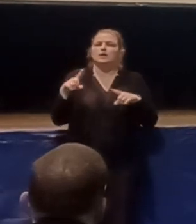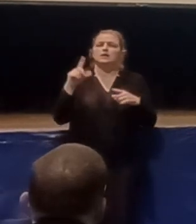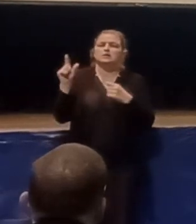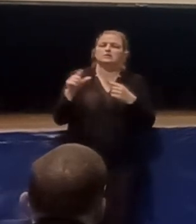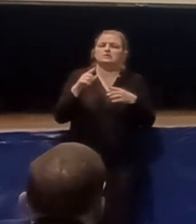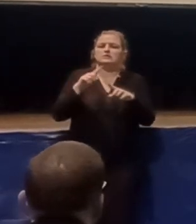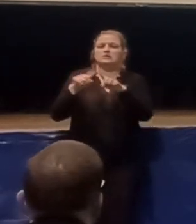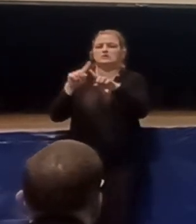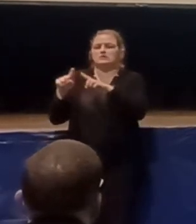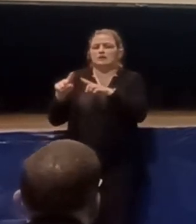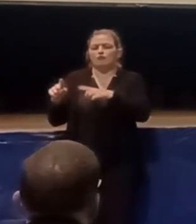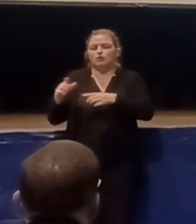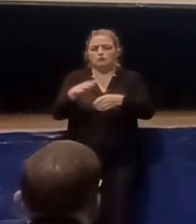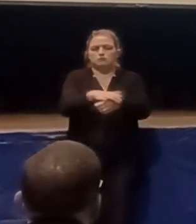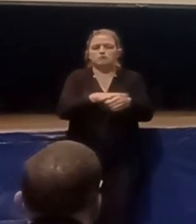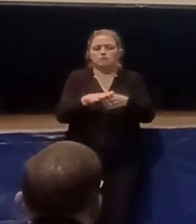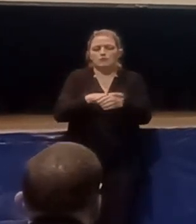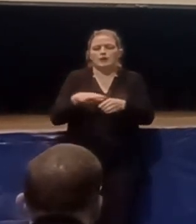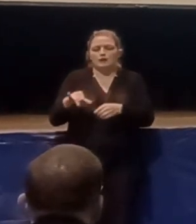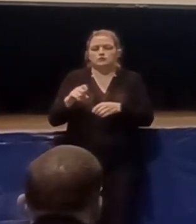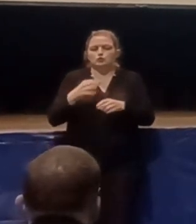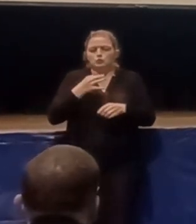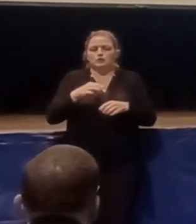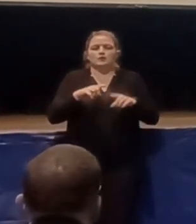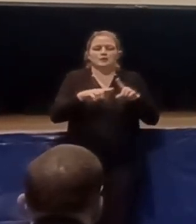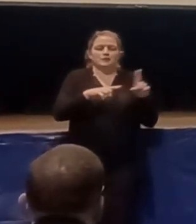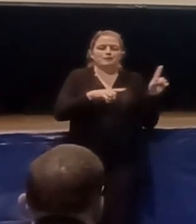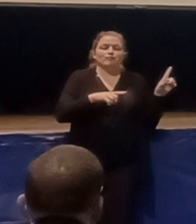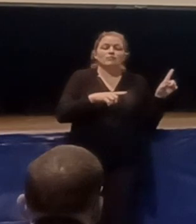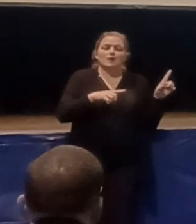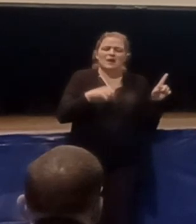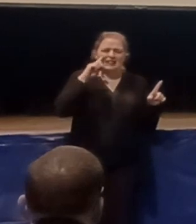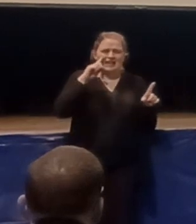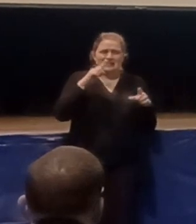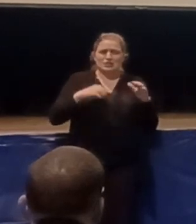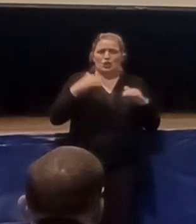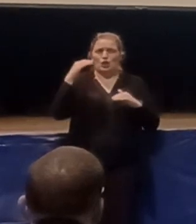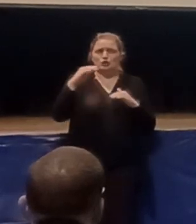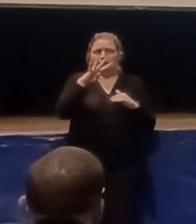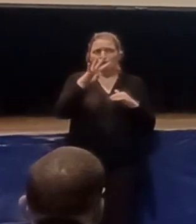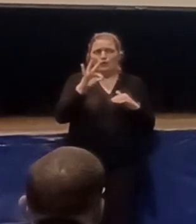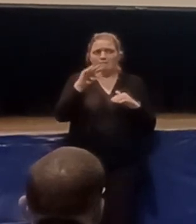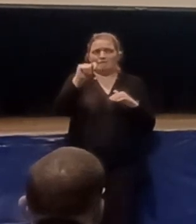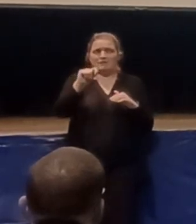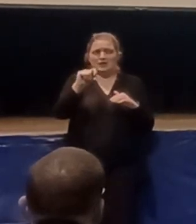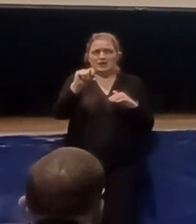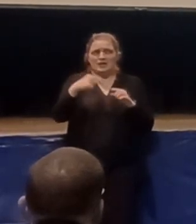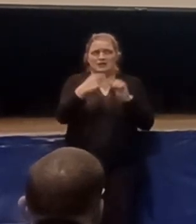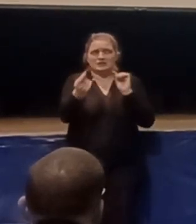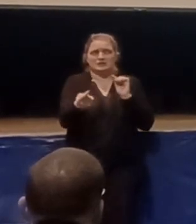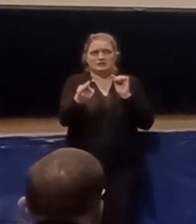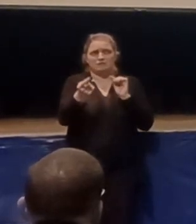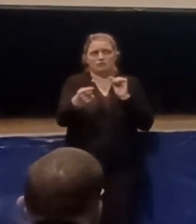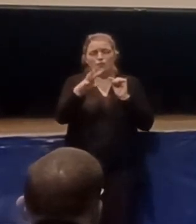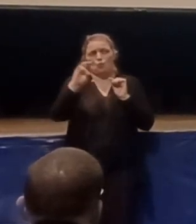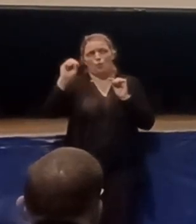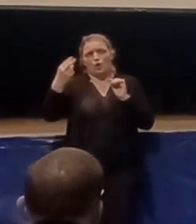it would be as small as, or I think as large as 4 feet in a difference between Washington Street